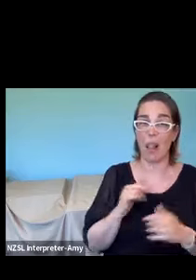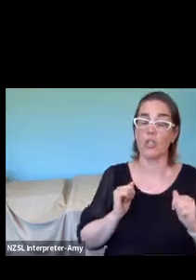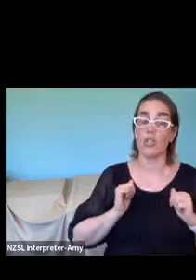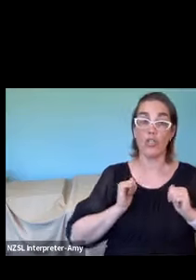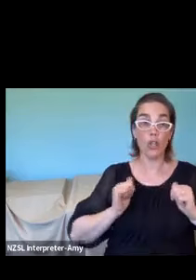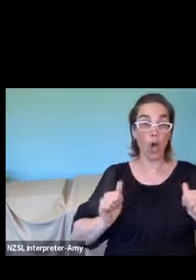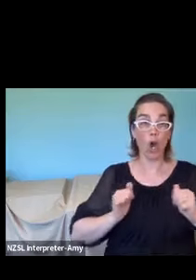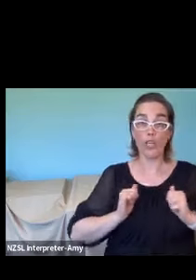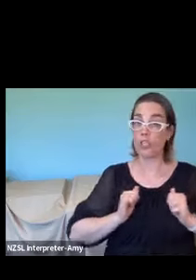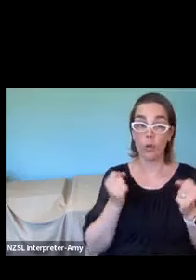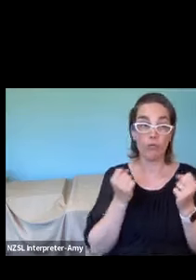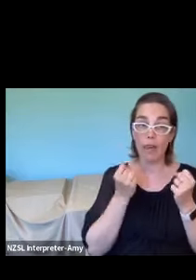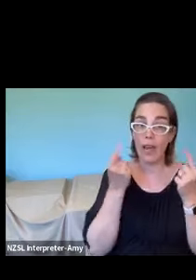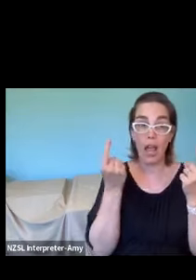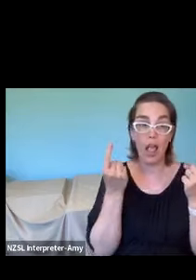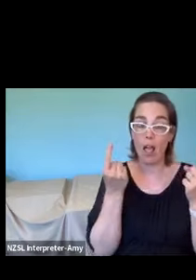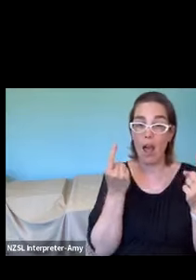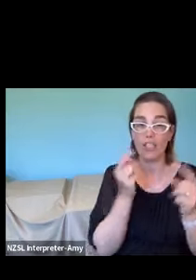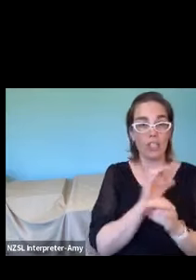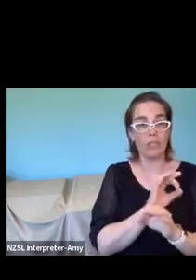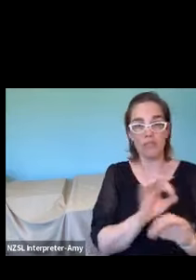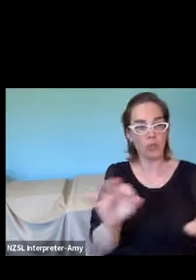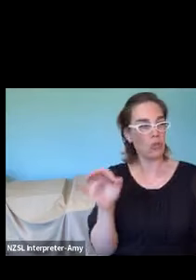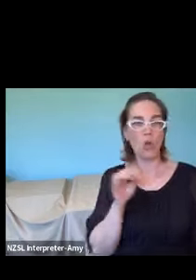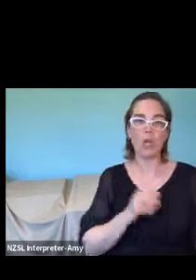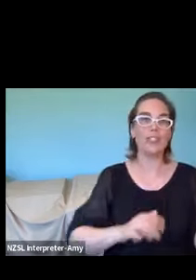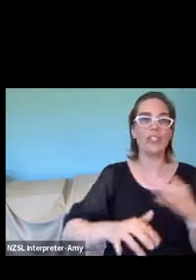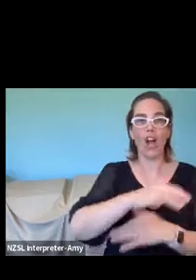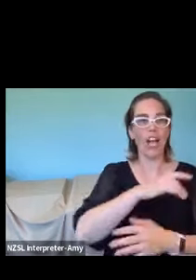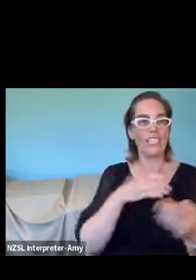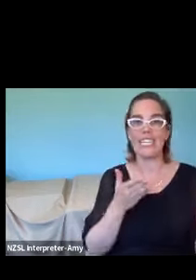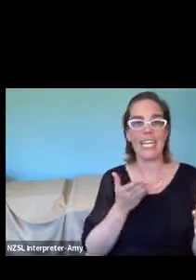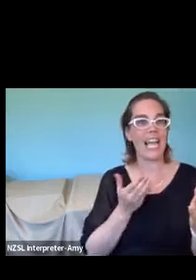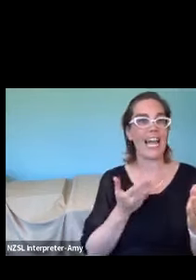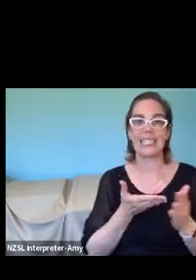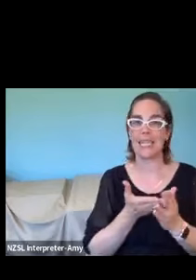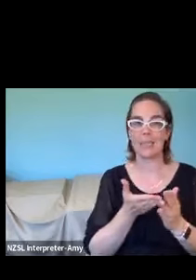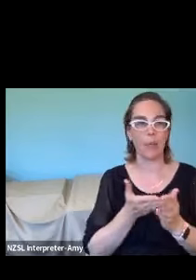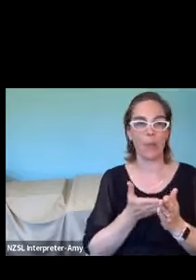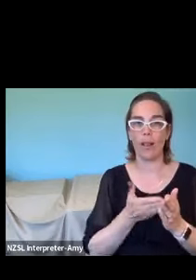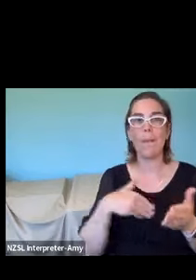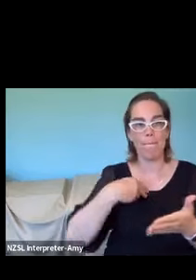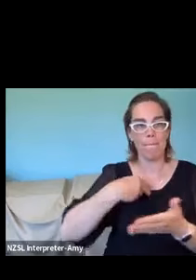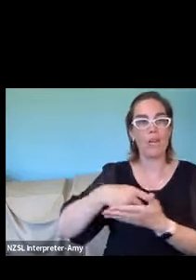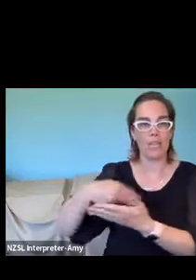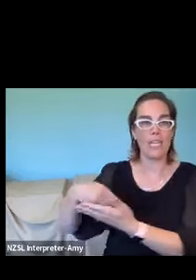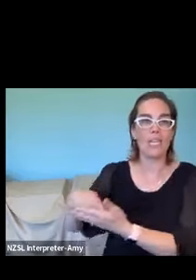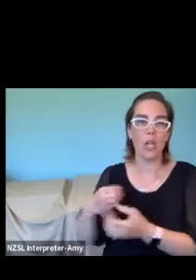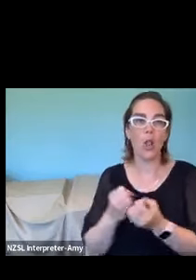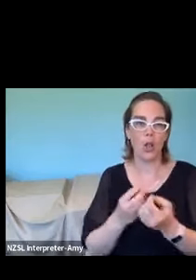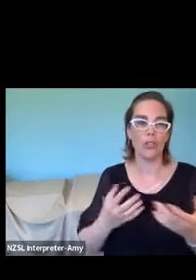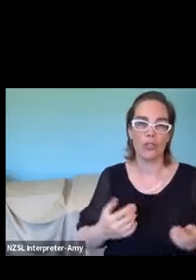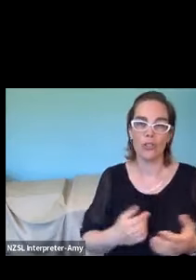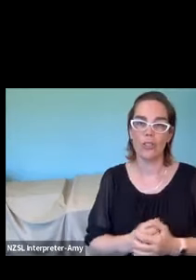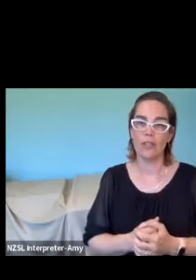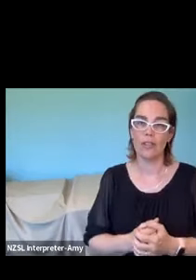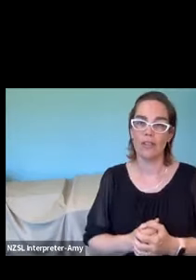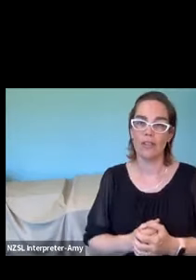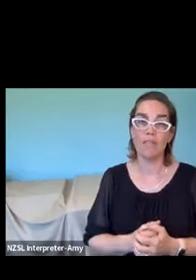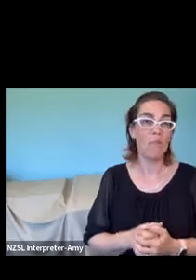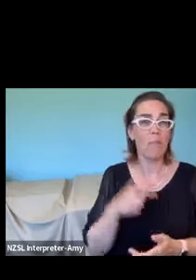is. And it's something that a lot of people don't notice or pay attention to. Fully able people certainly don't notice and pay attention to because we've never had